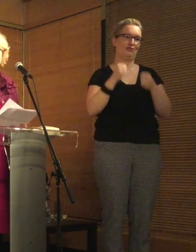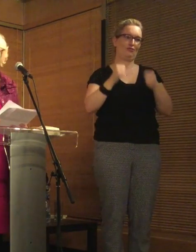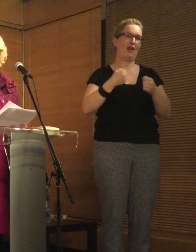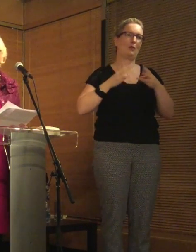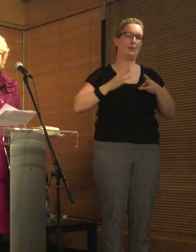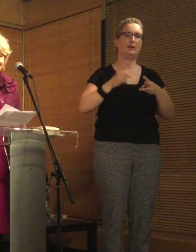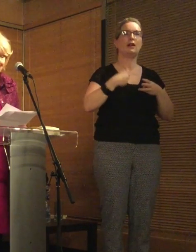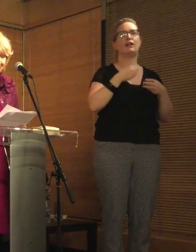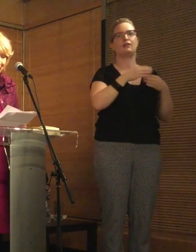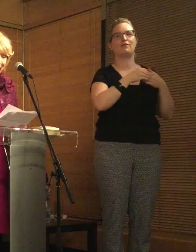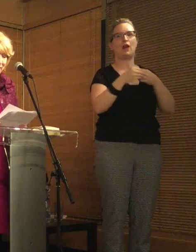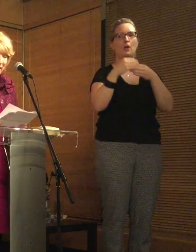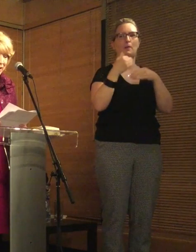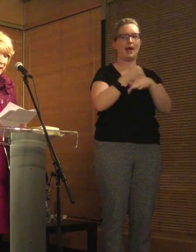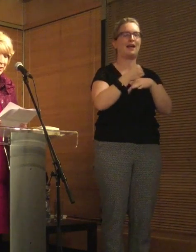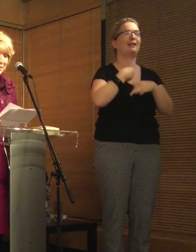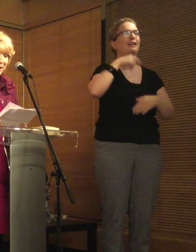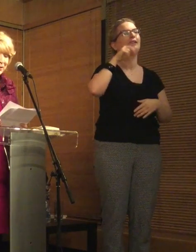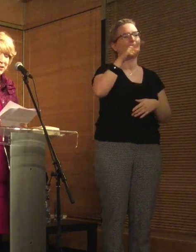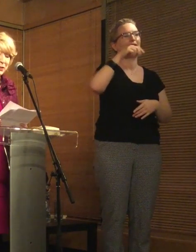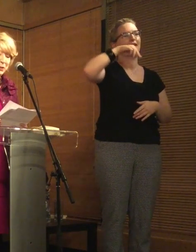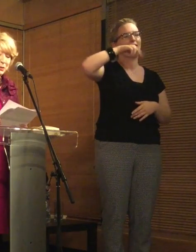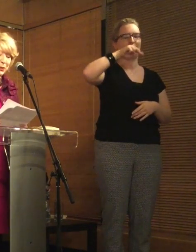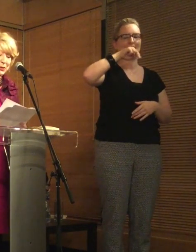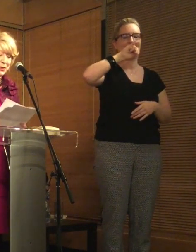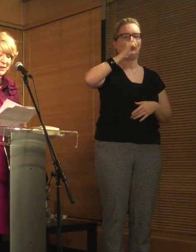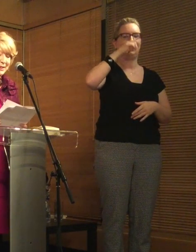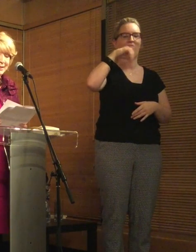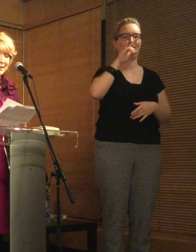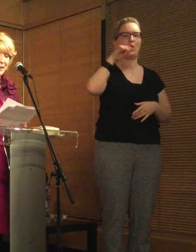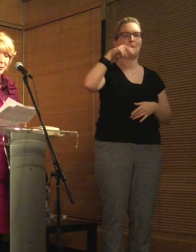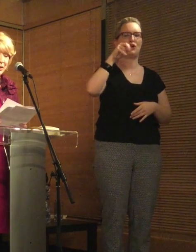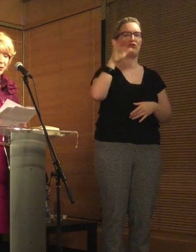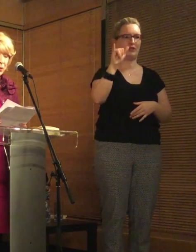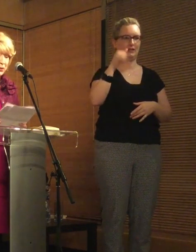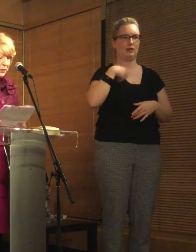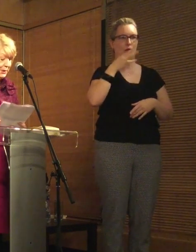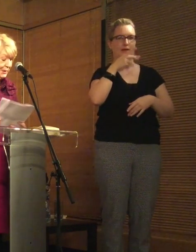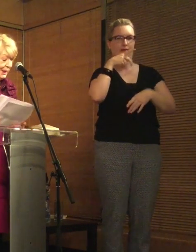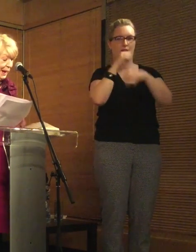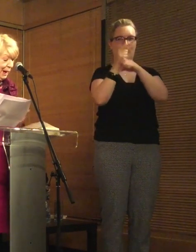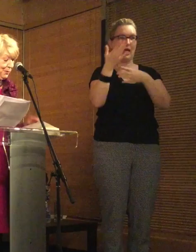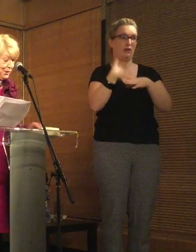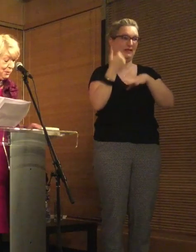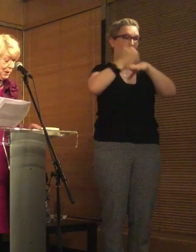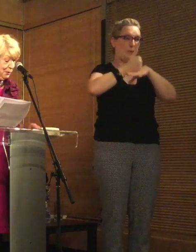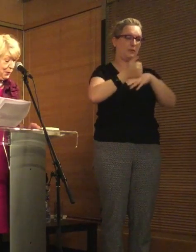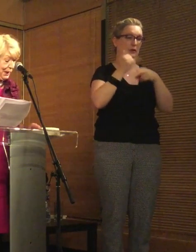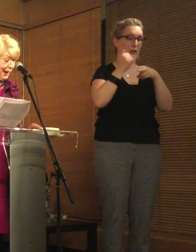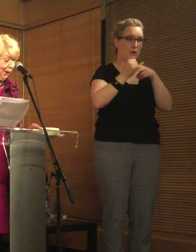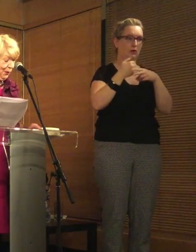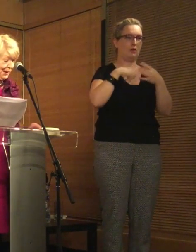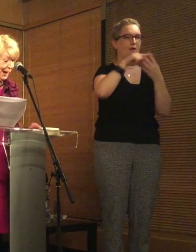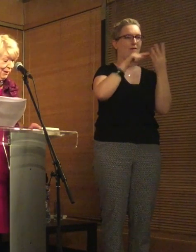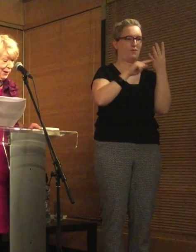account by Niamh Murray of how the Countess Markovic School was brought into existence by the four students, Bridget Bergen